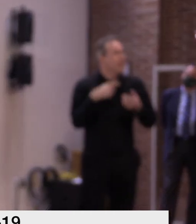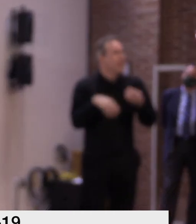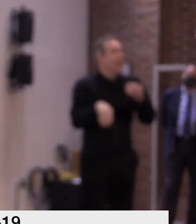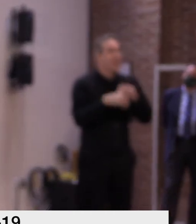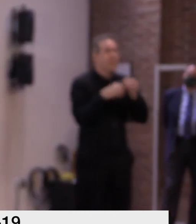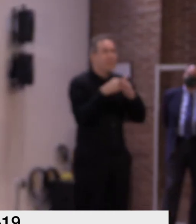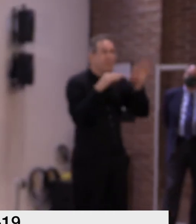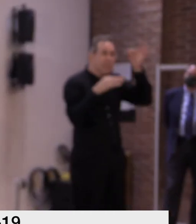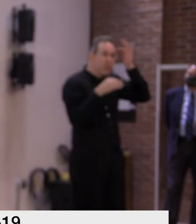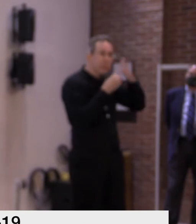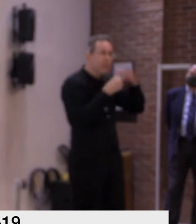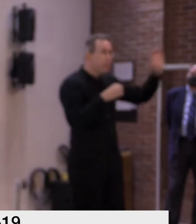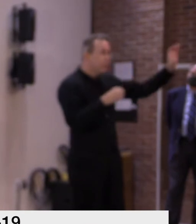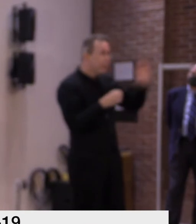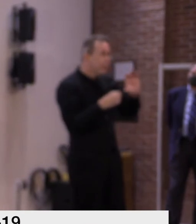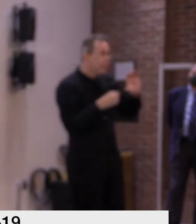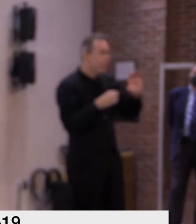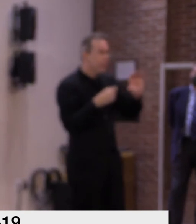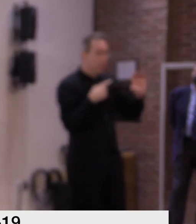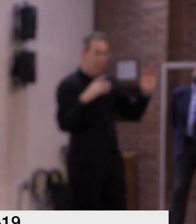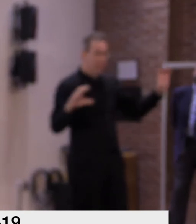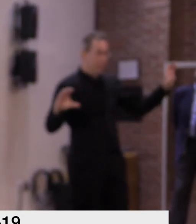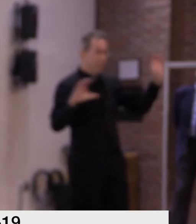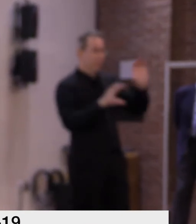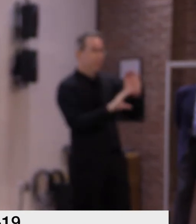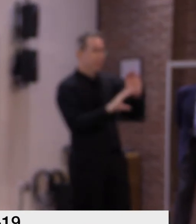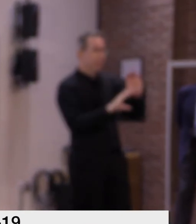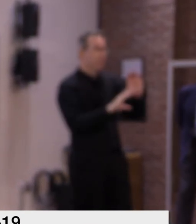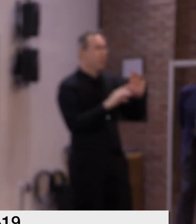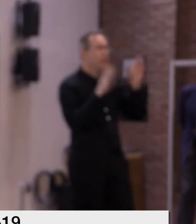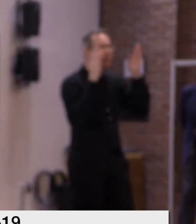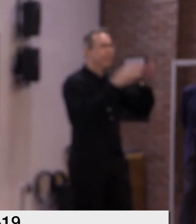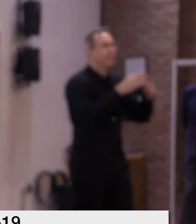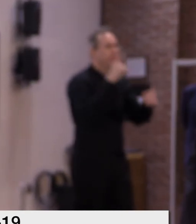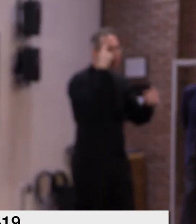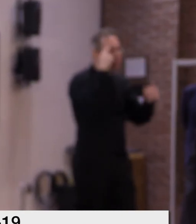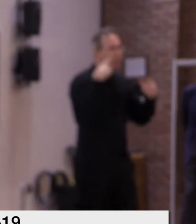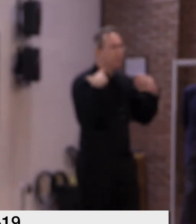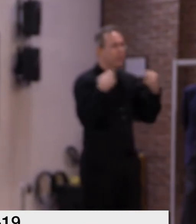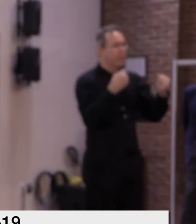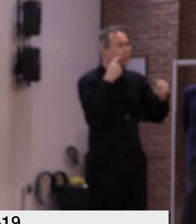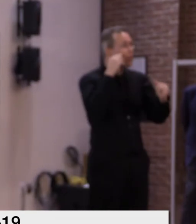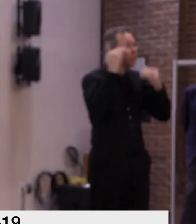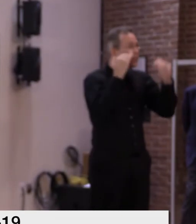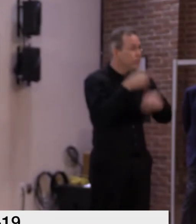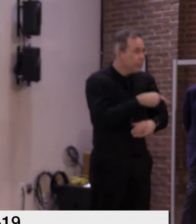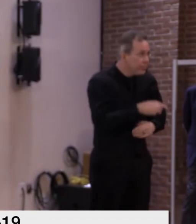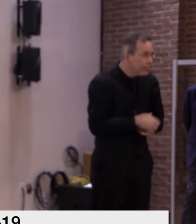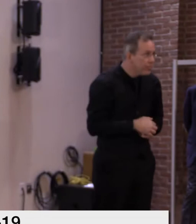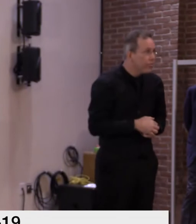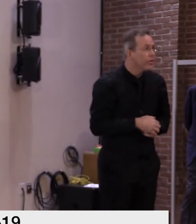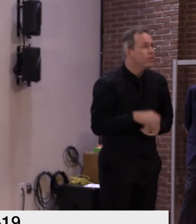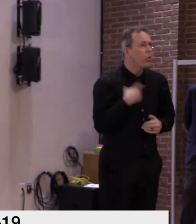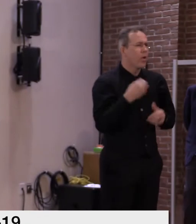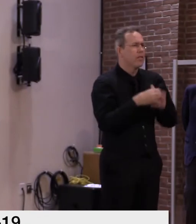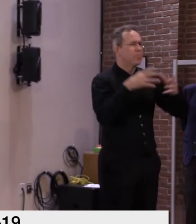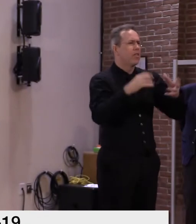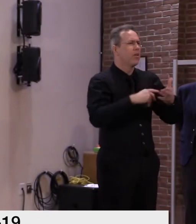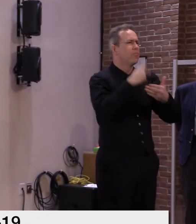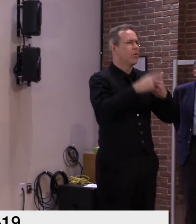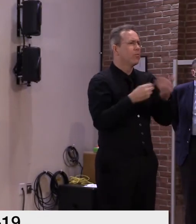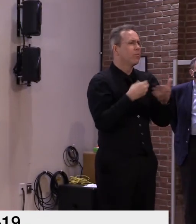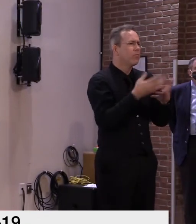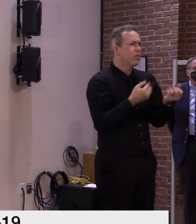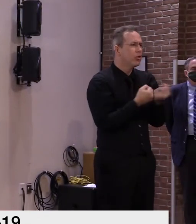all targeted towards our community mental health agencies so that they can continue to expand and be responsive to the needs of Vermonters across